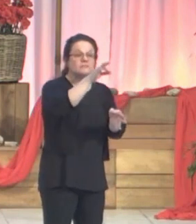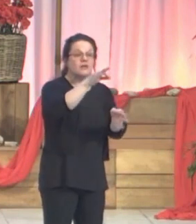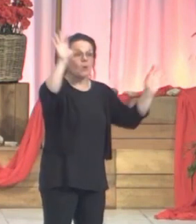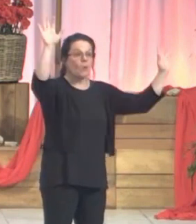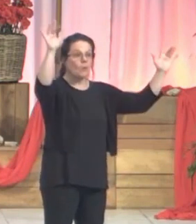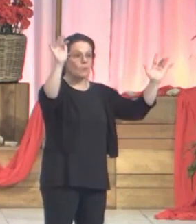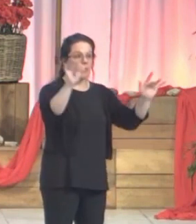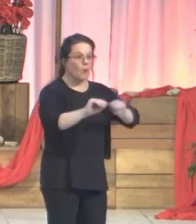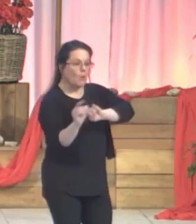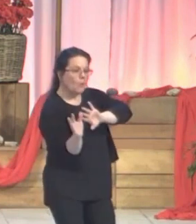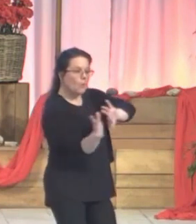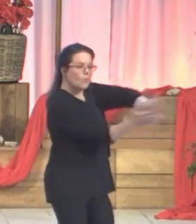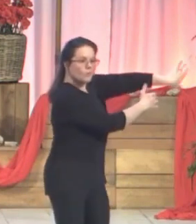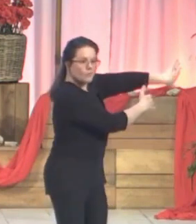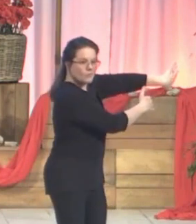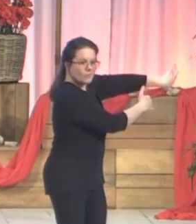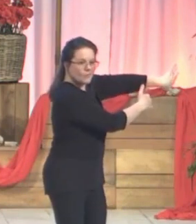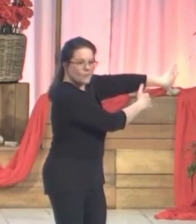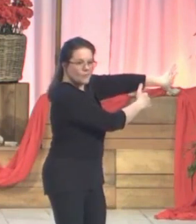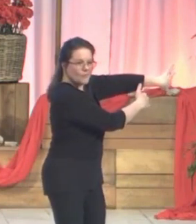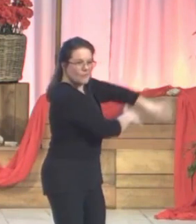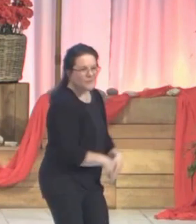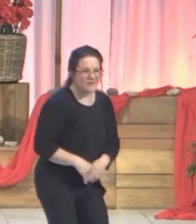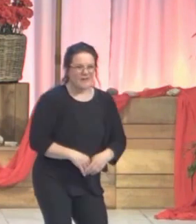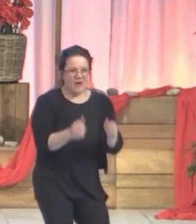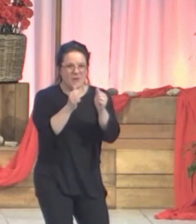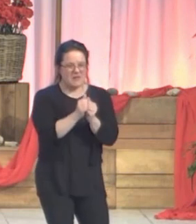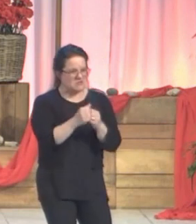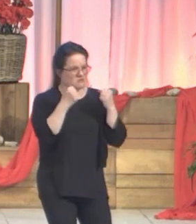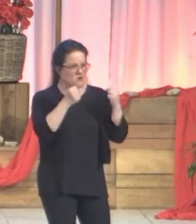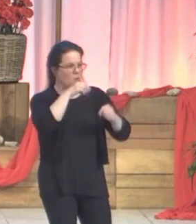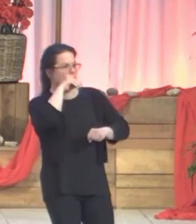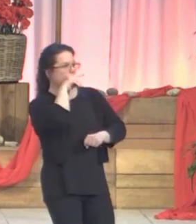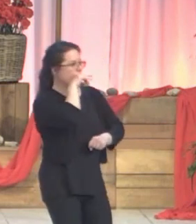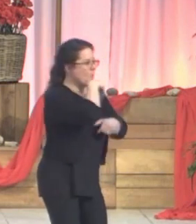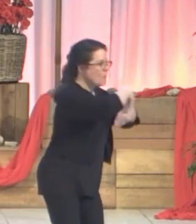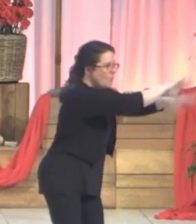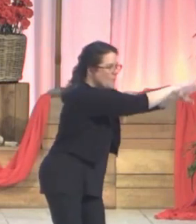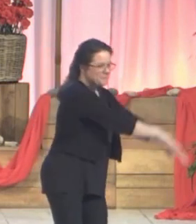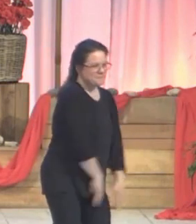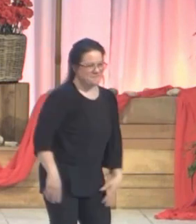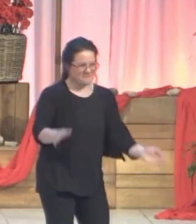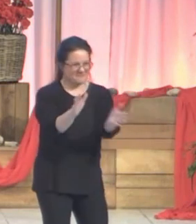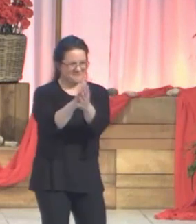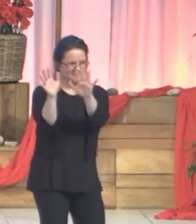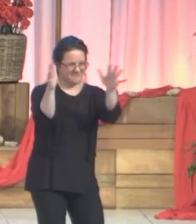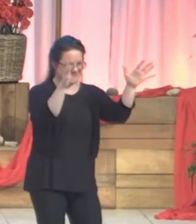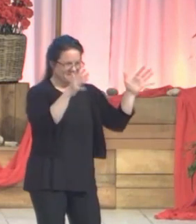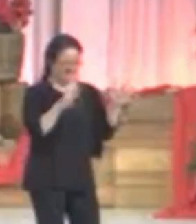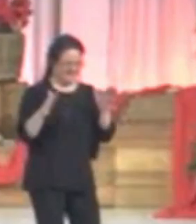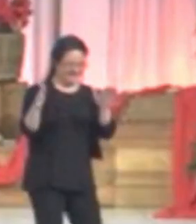kind of just blown all that away with a very strong breath. That's hilarious.